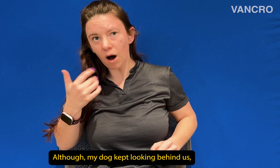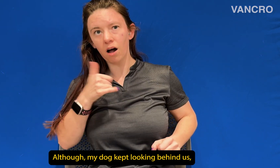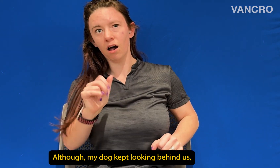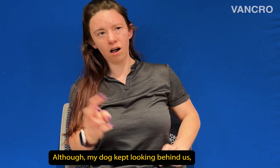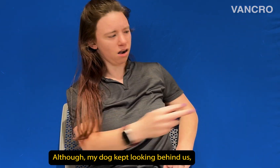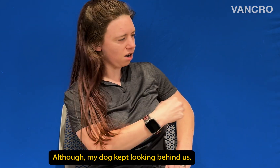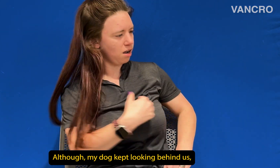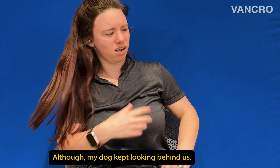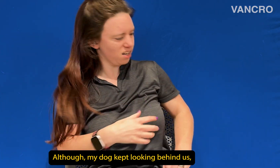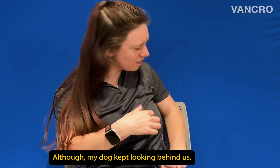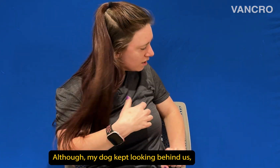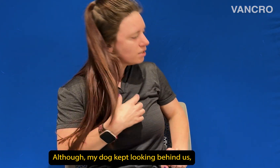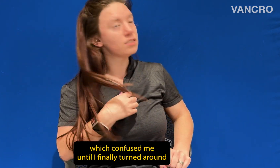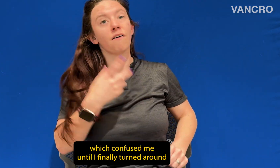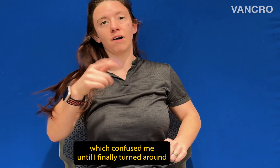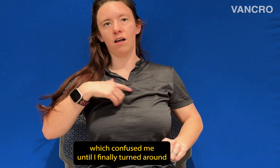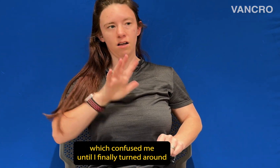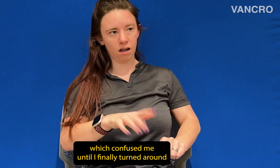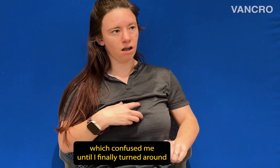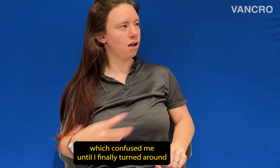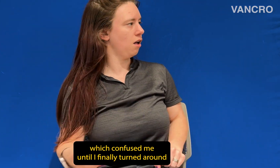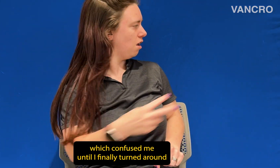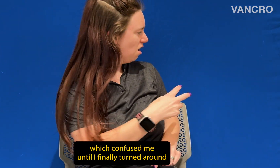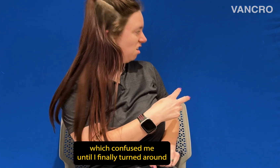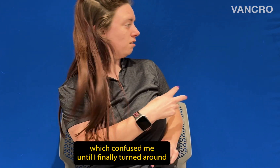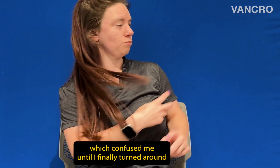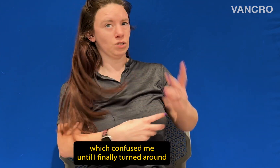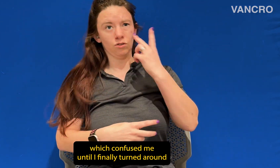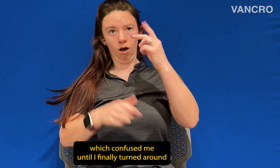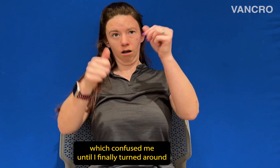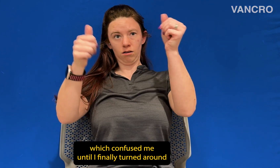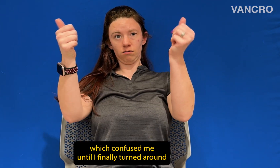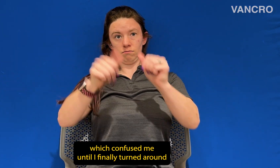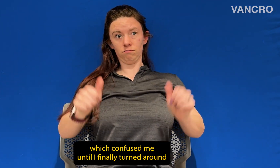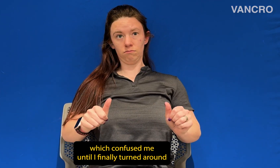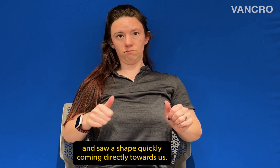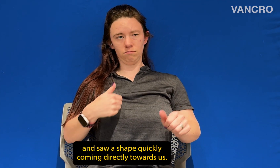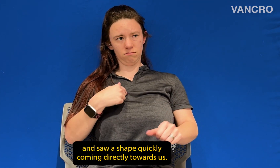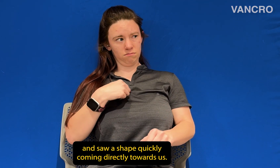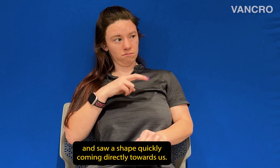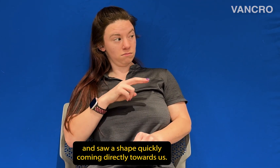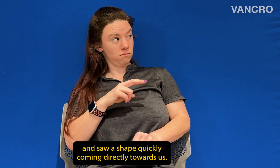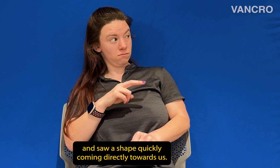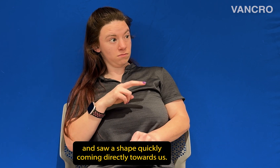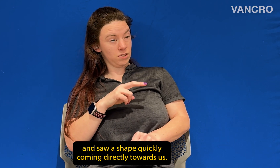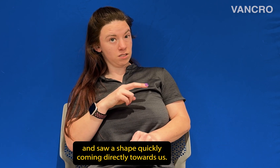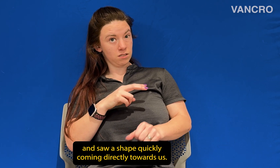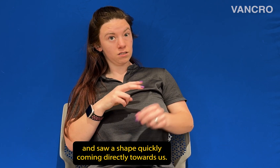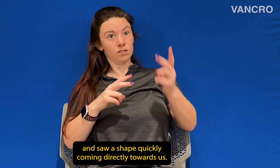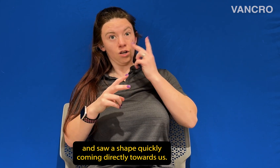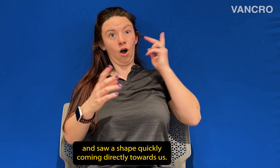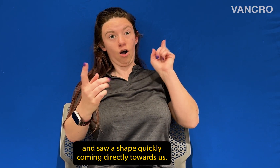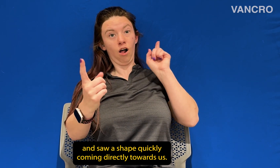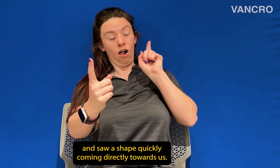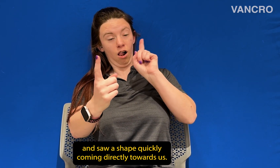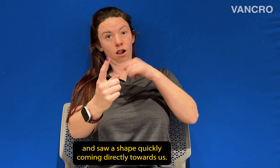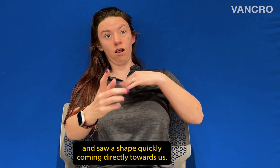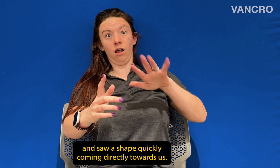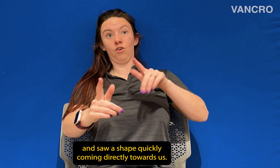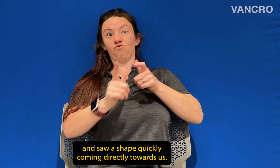kept looking behind us, which confused me until I finally turned around and saw a shape quickly coming directly towards us.